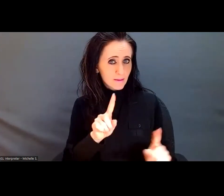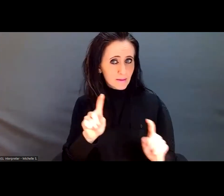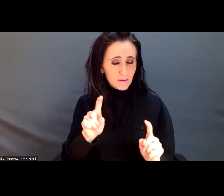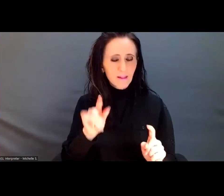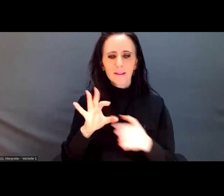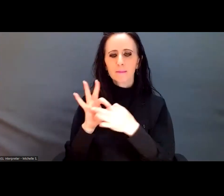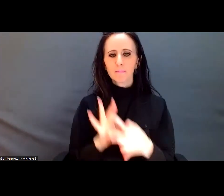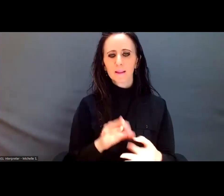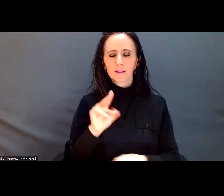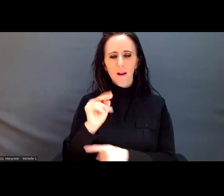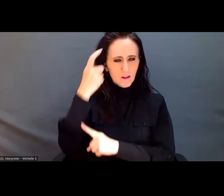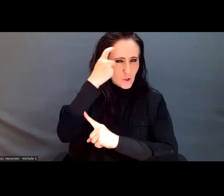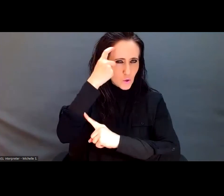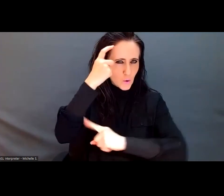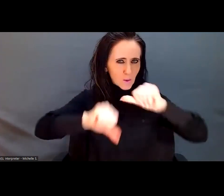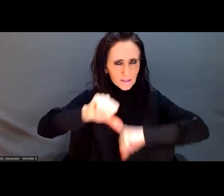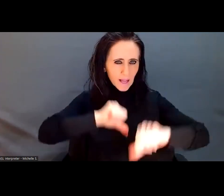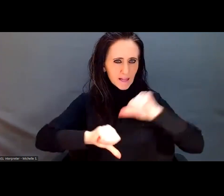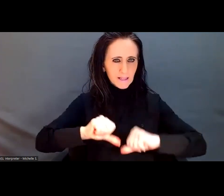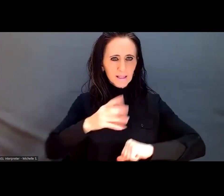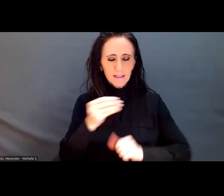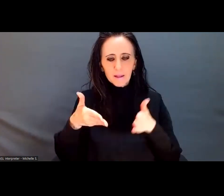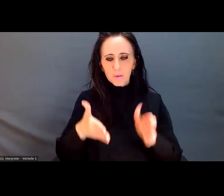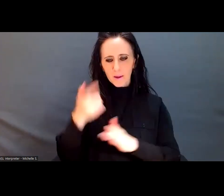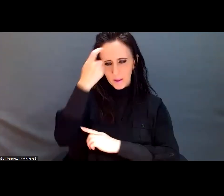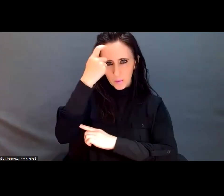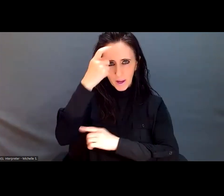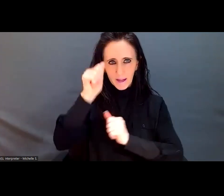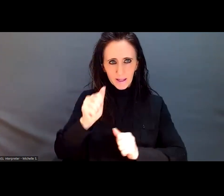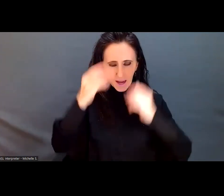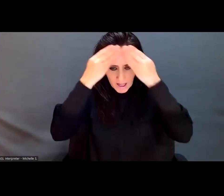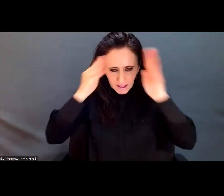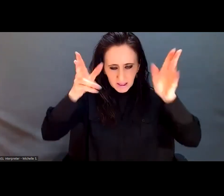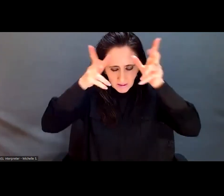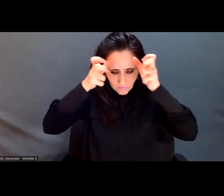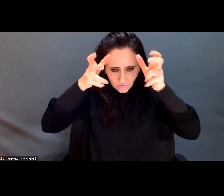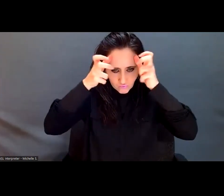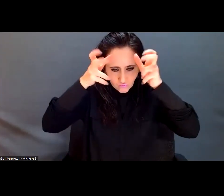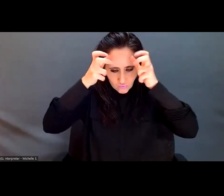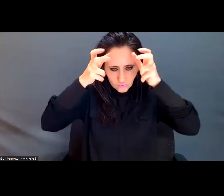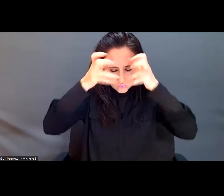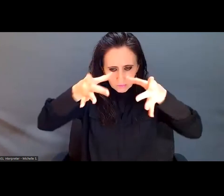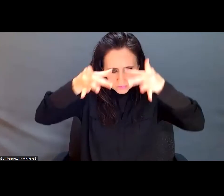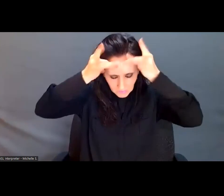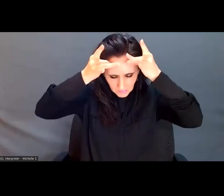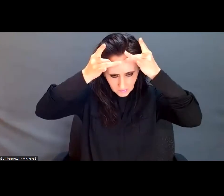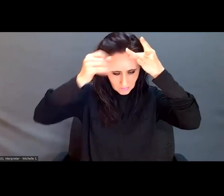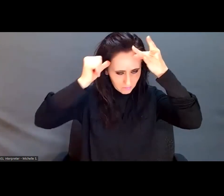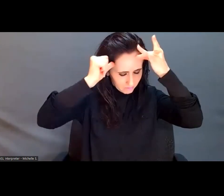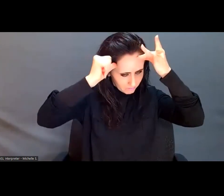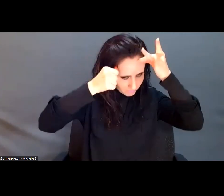it takes in information, how it keeps it in there, and how it can retrieve it long after it's been